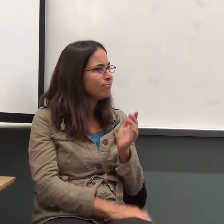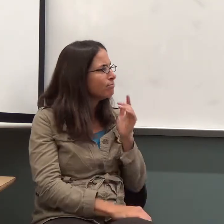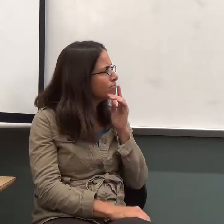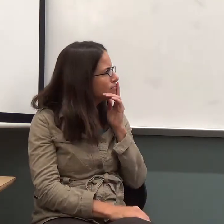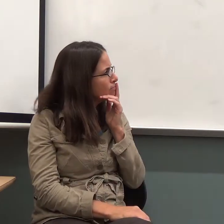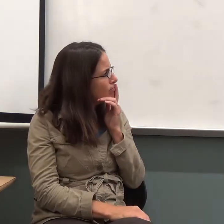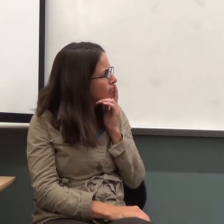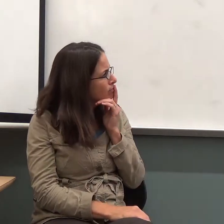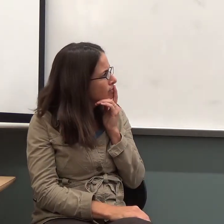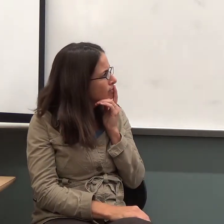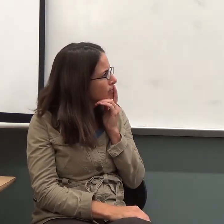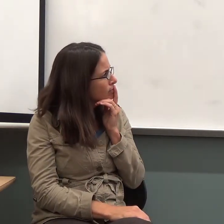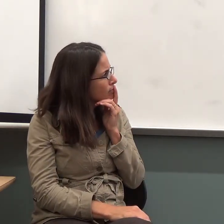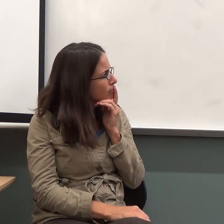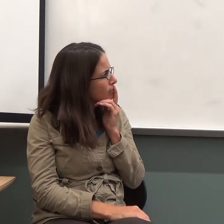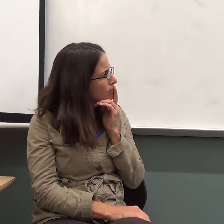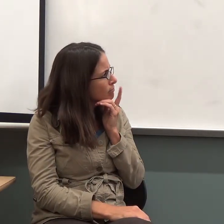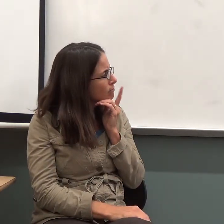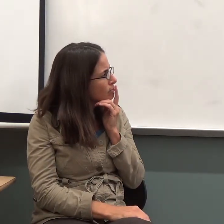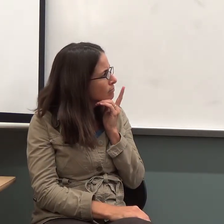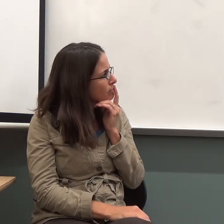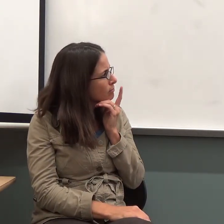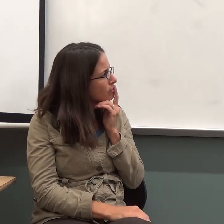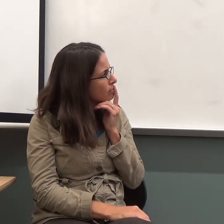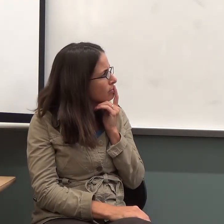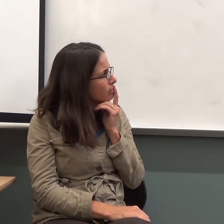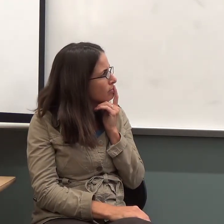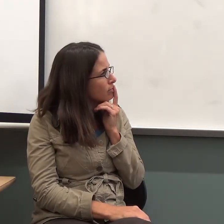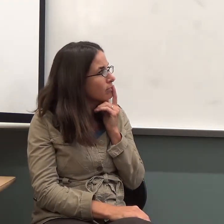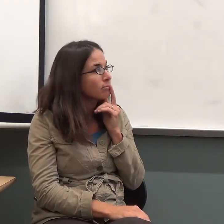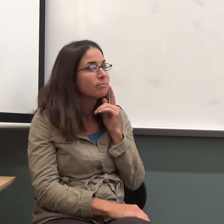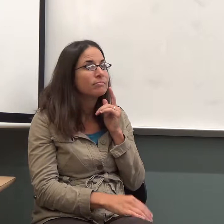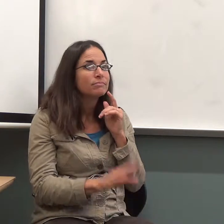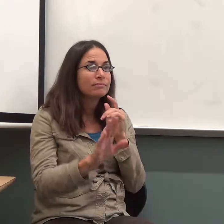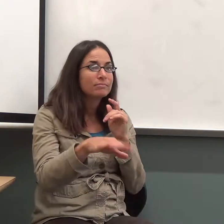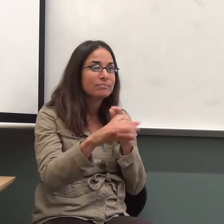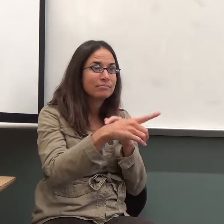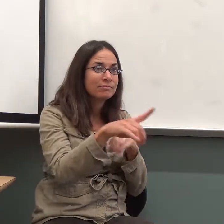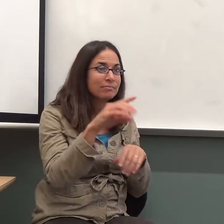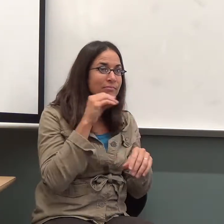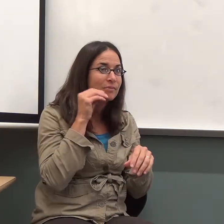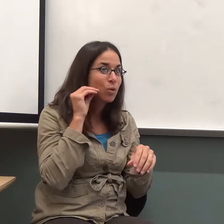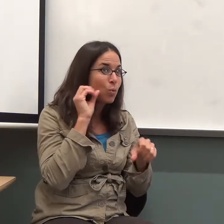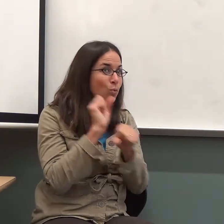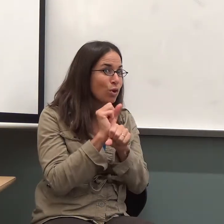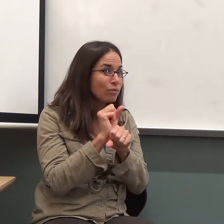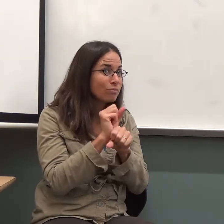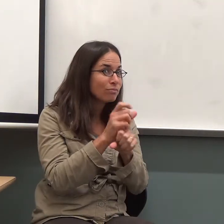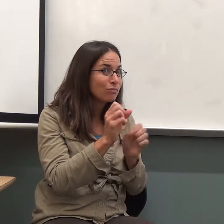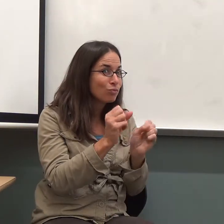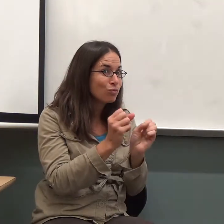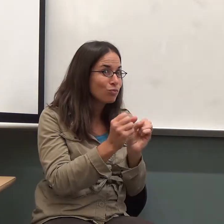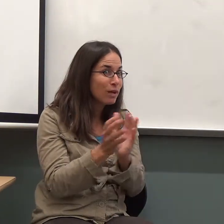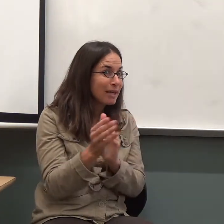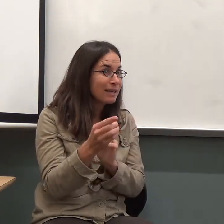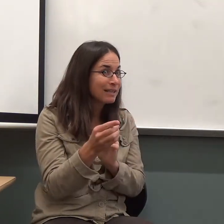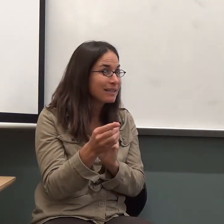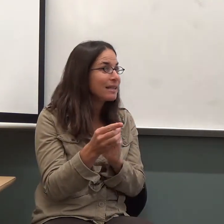You could switch there. All right, so I got a task for you guys for homework. You ready? Question. You're going to take this.